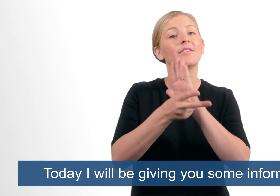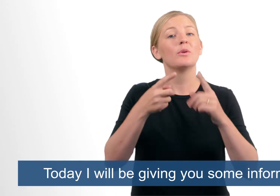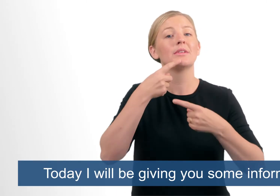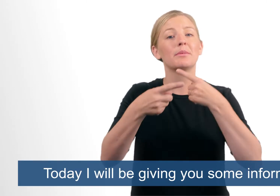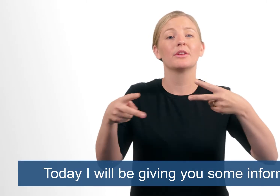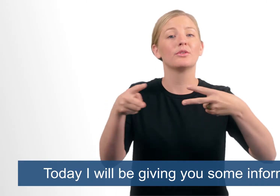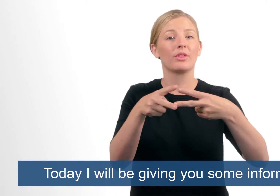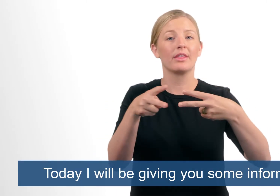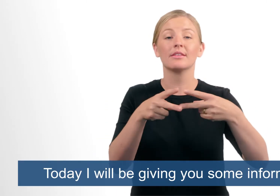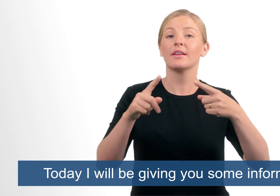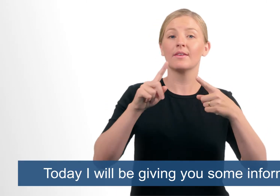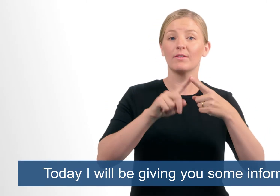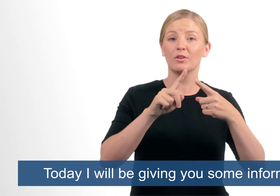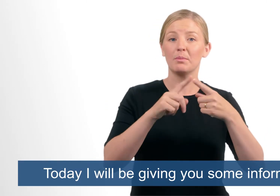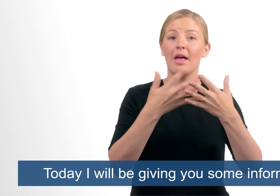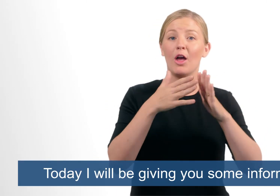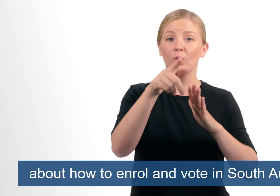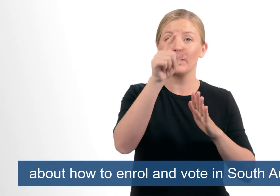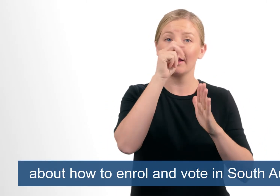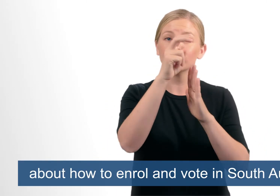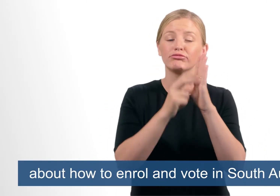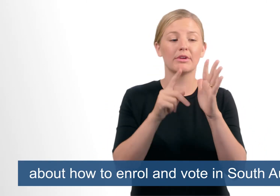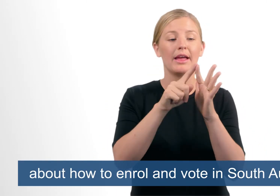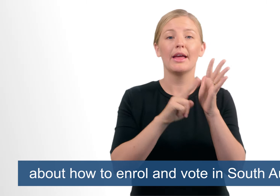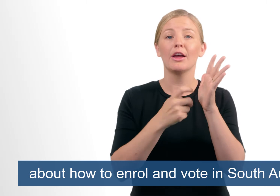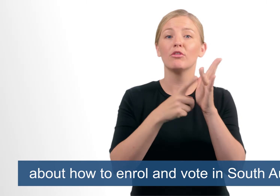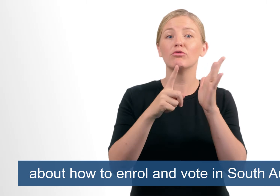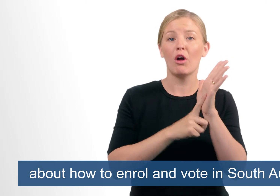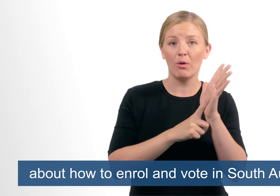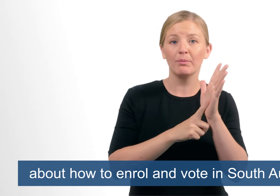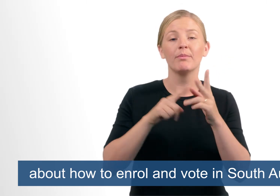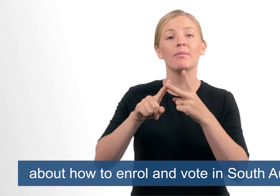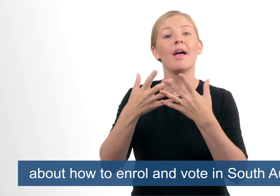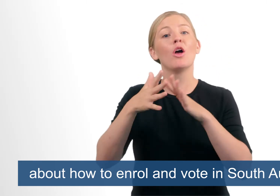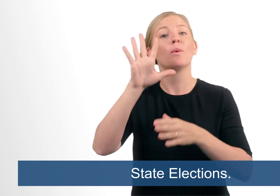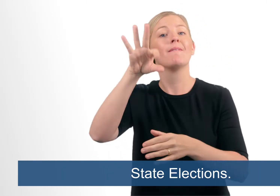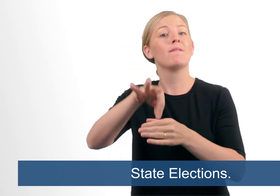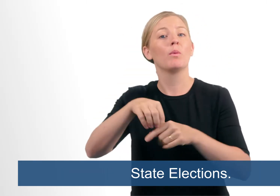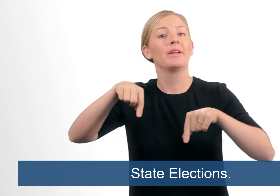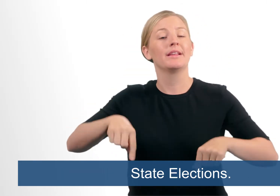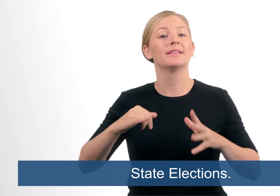Today I will be giving you some information about how to enrol and vote in South Australian state elections.